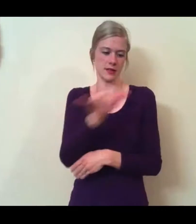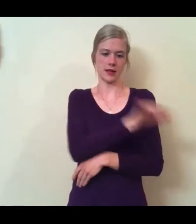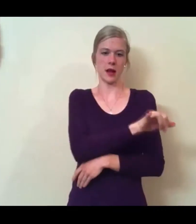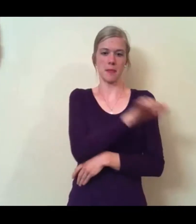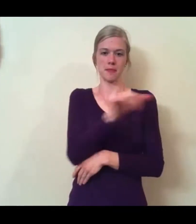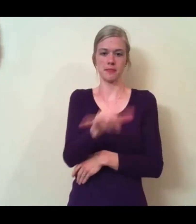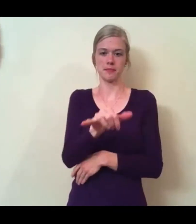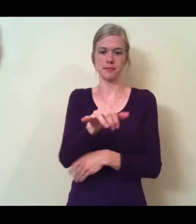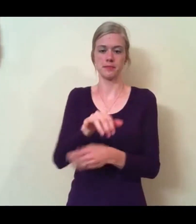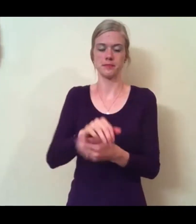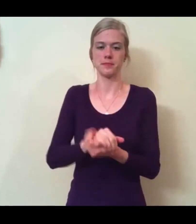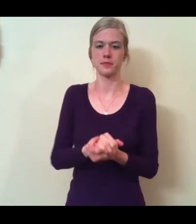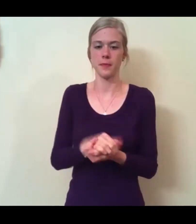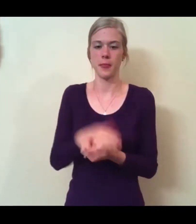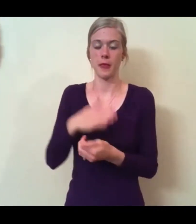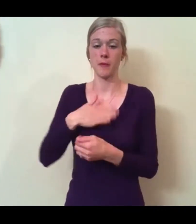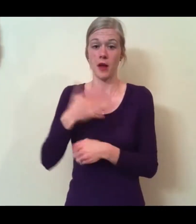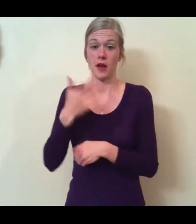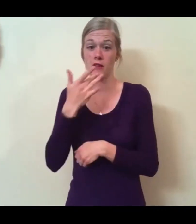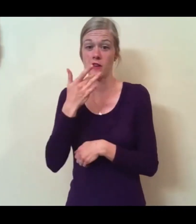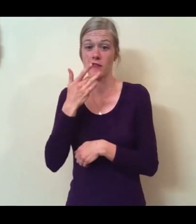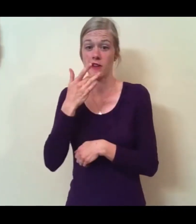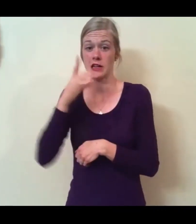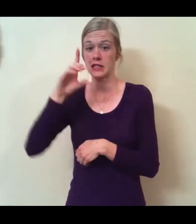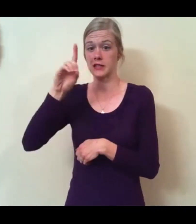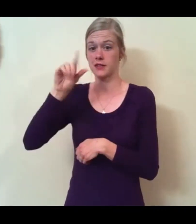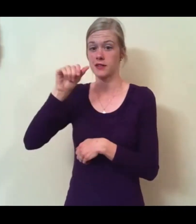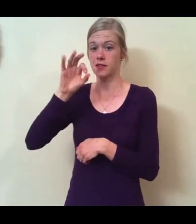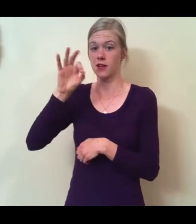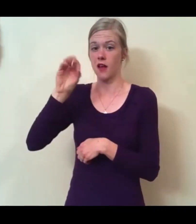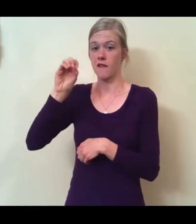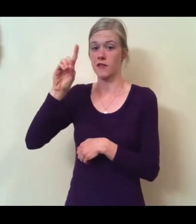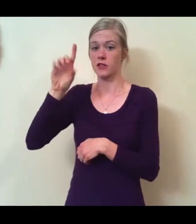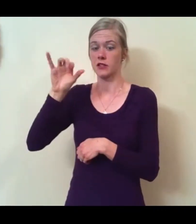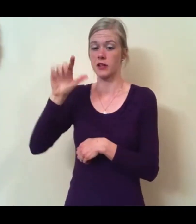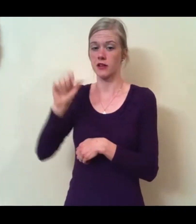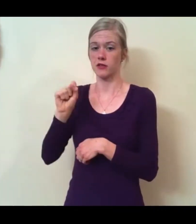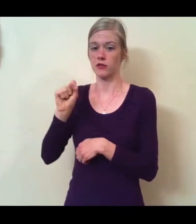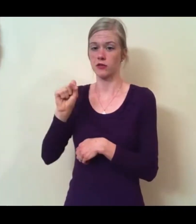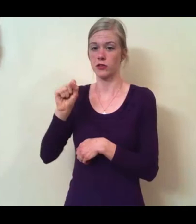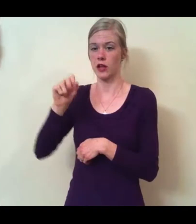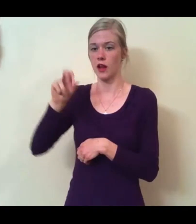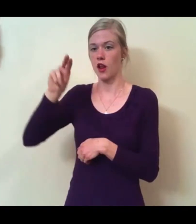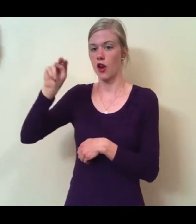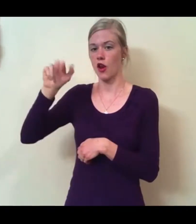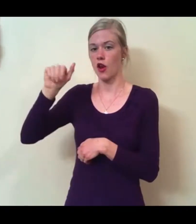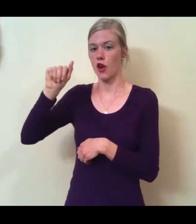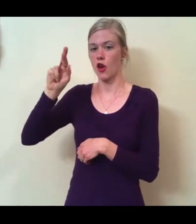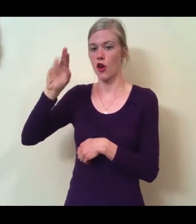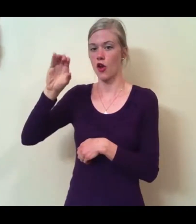are daffodils and narcissus because they're so easy. They're